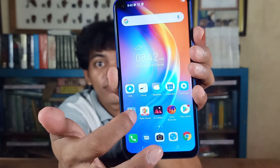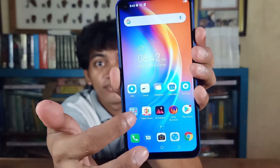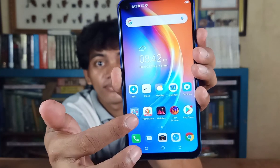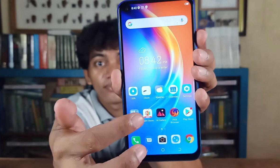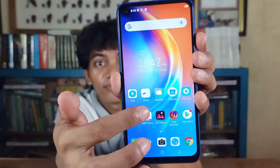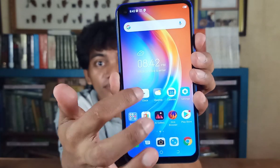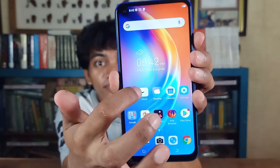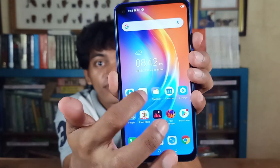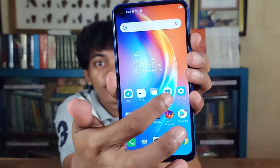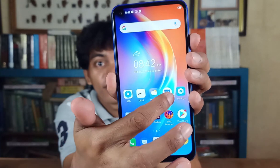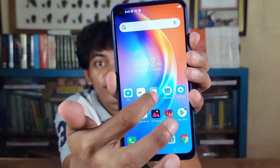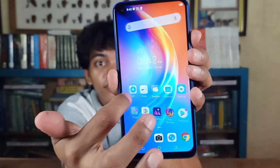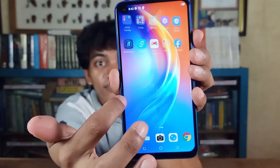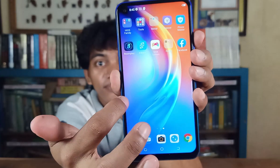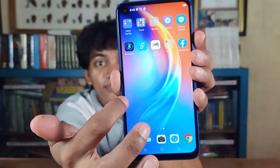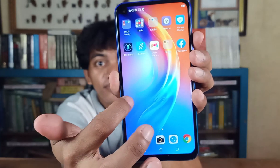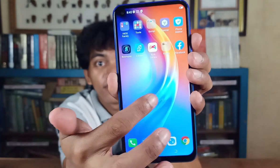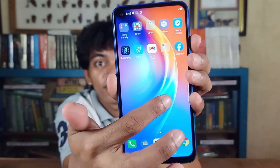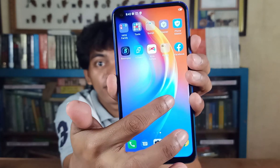Look at the screen.